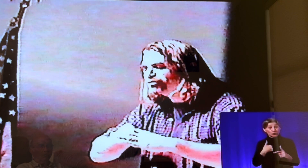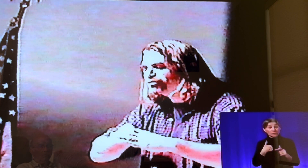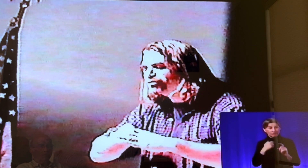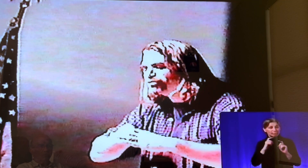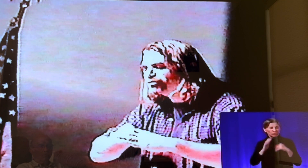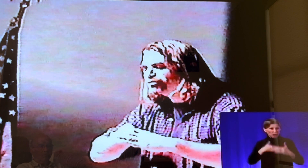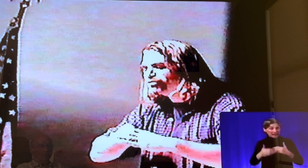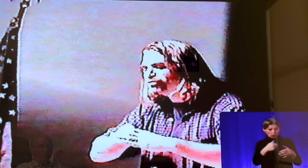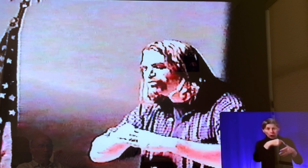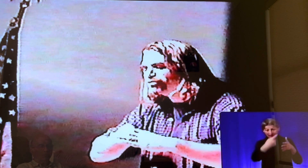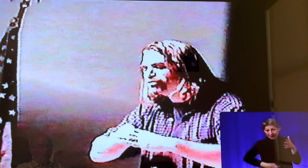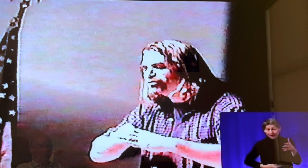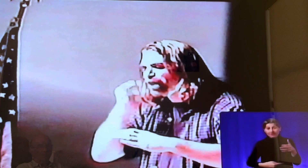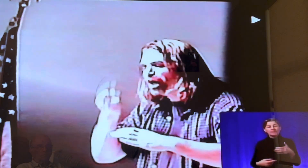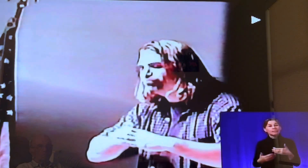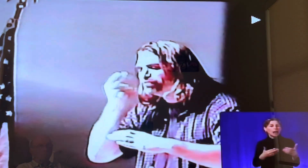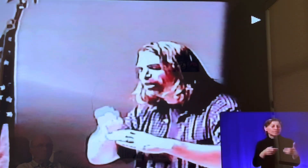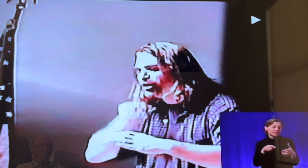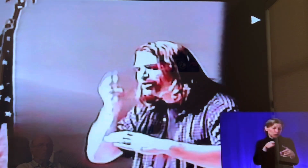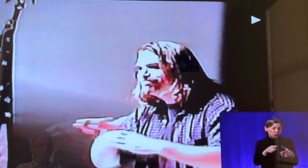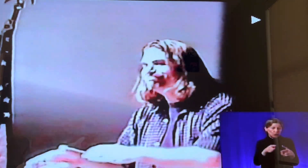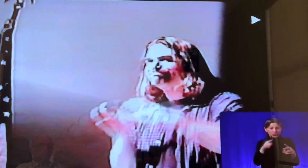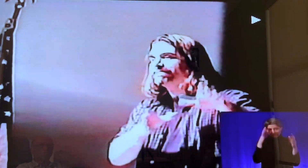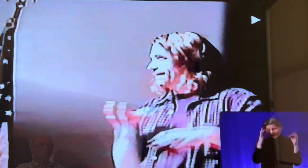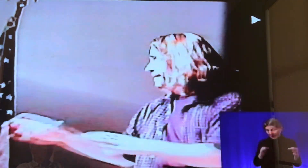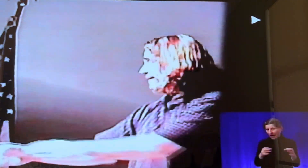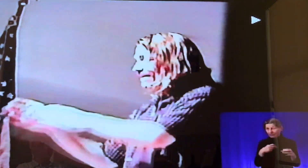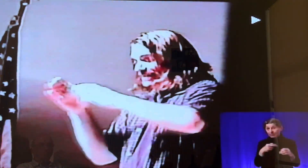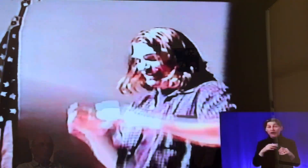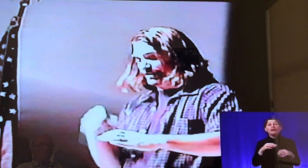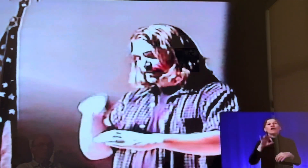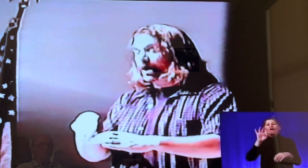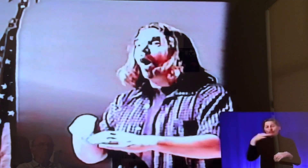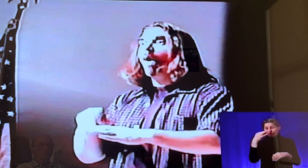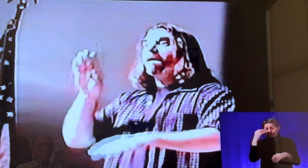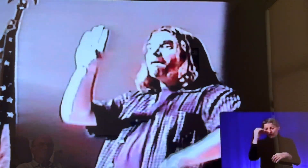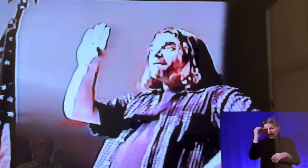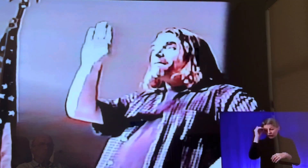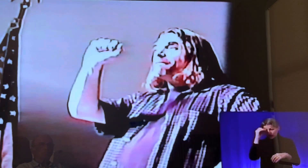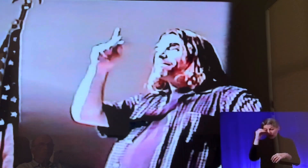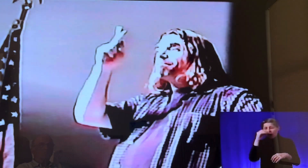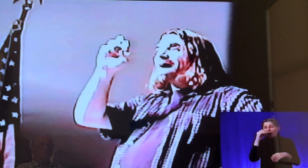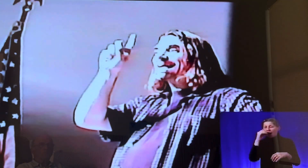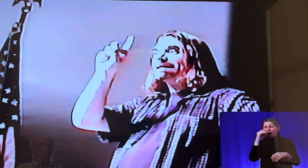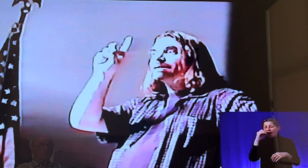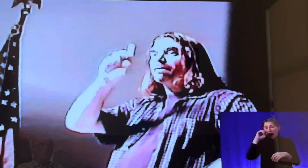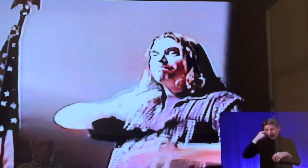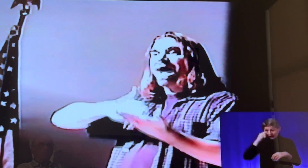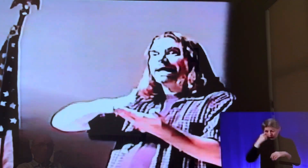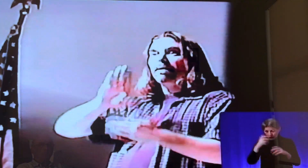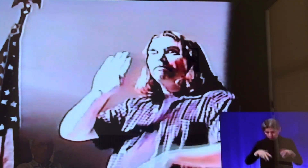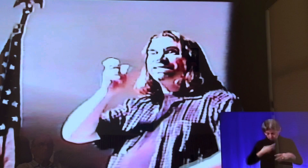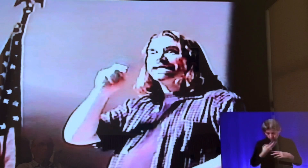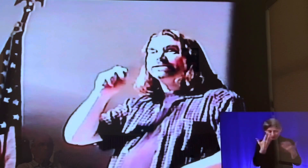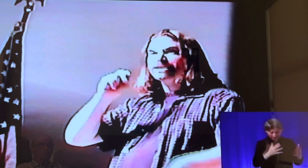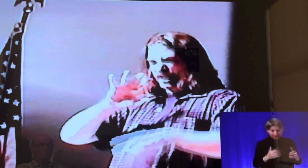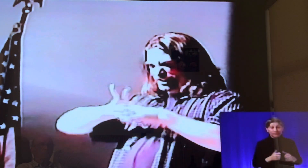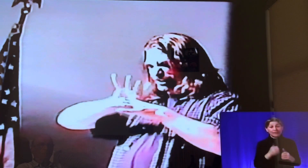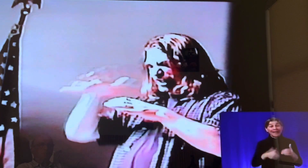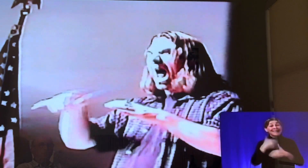however you read it, you go ahead and voice it that way. There's the French onion soup, that's over. Next is baked